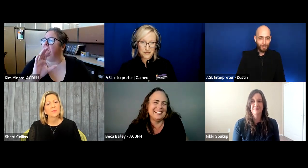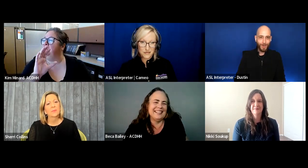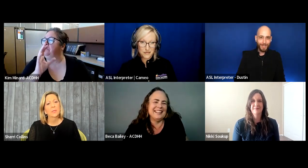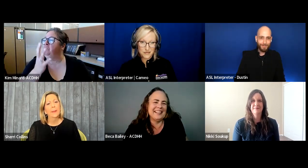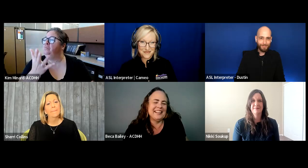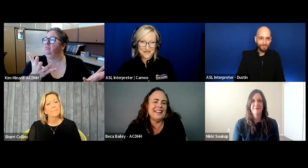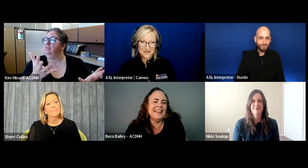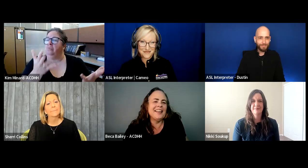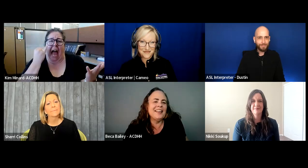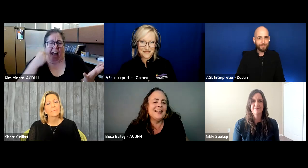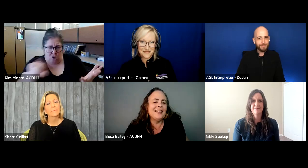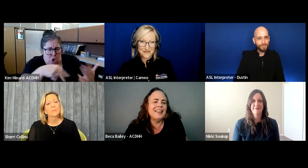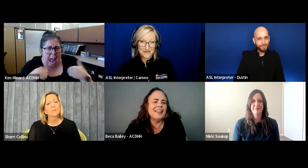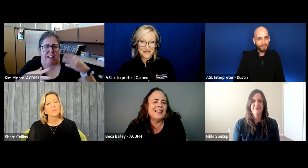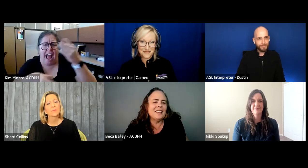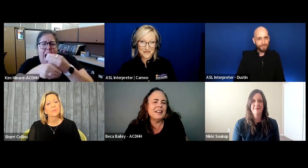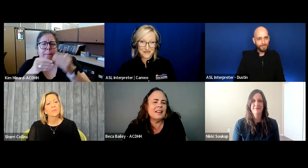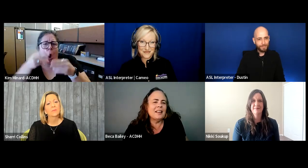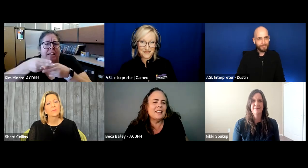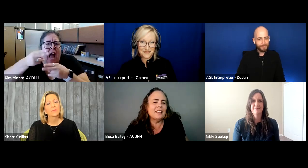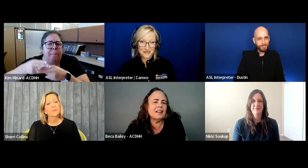for him and support him.